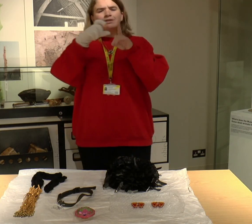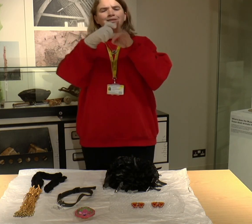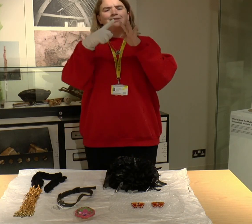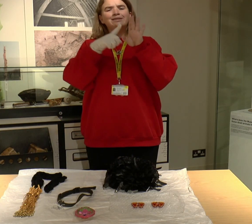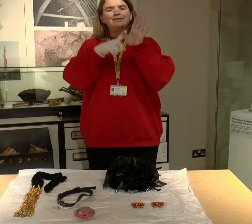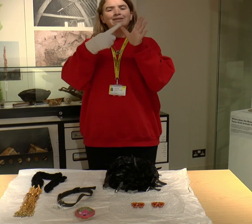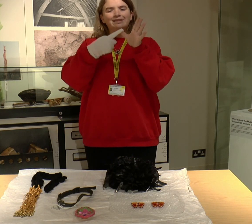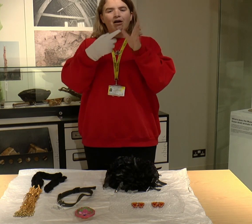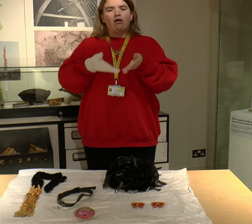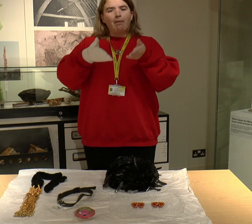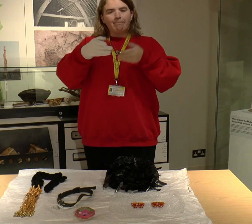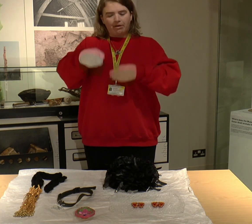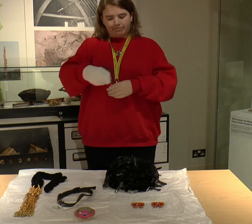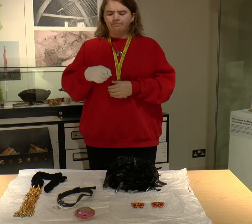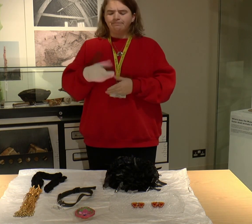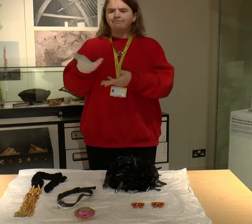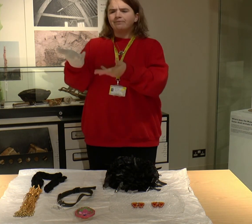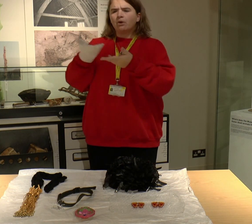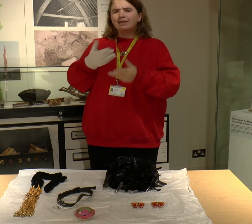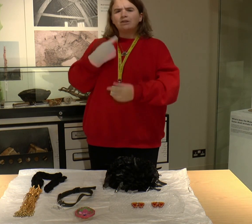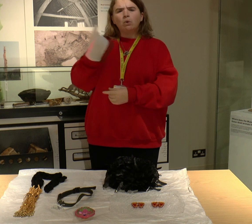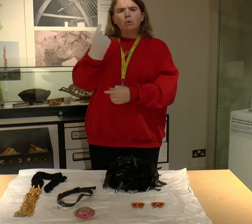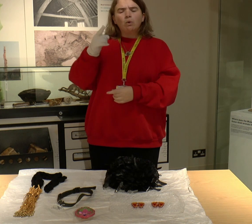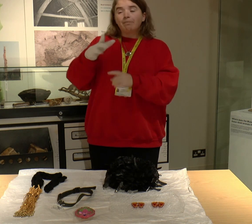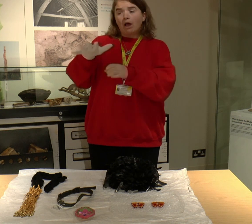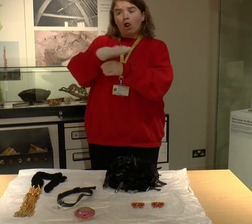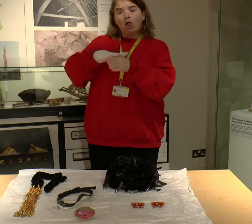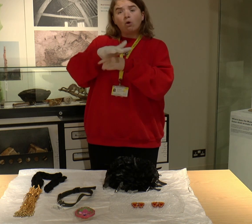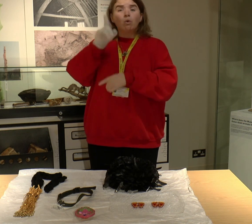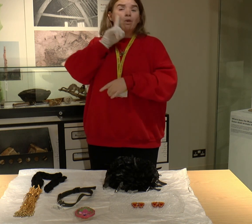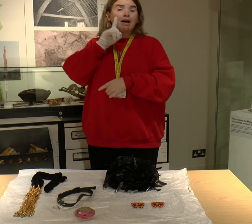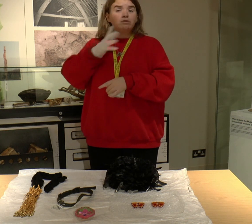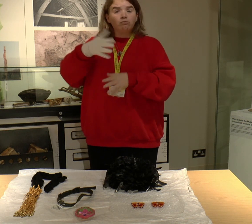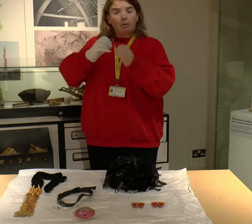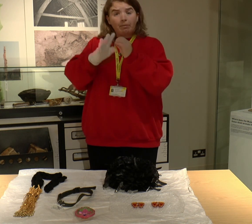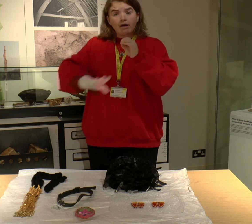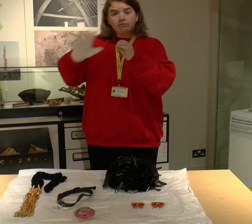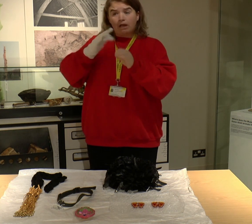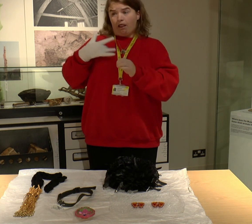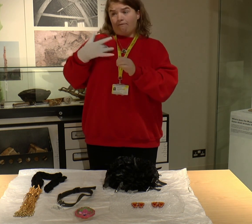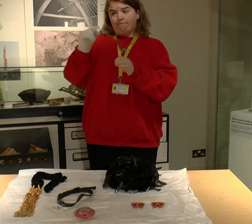This is called a deer cup. This was donated to the museum by a local lady that lives in